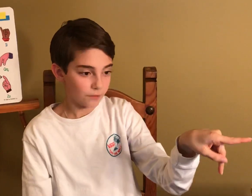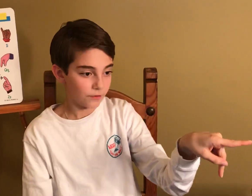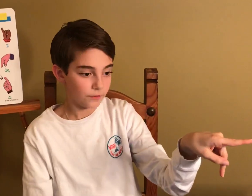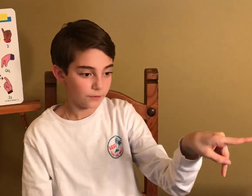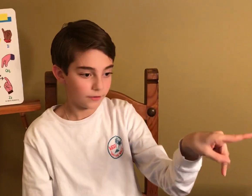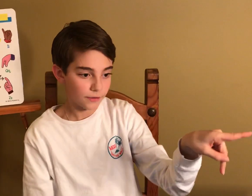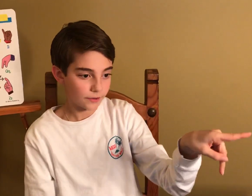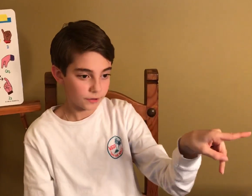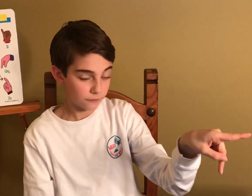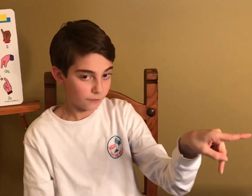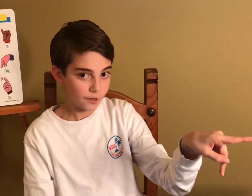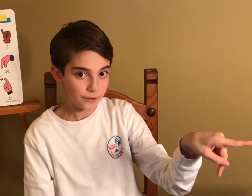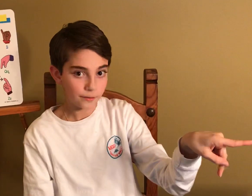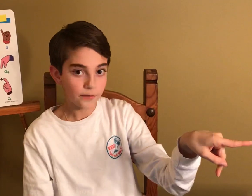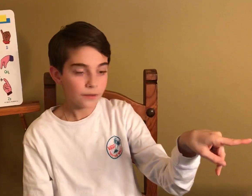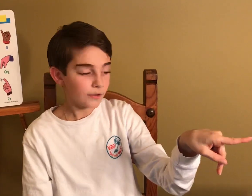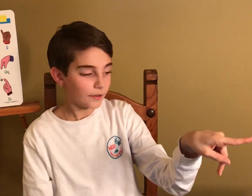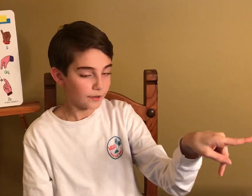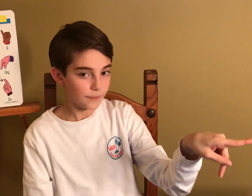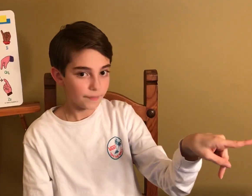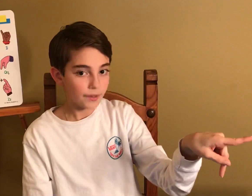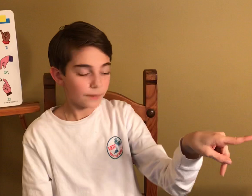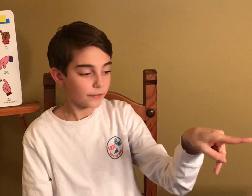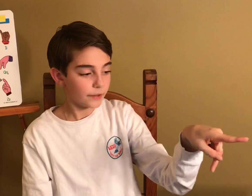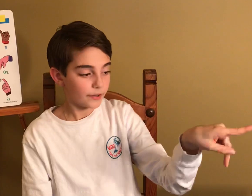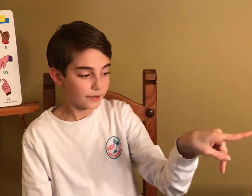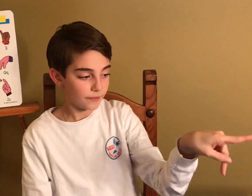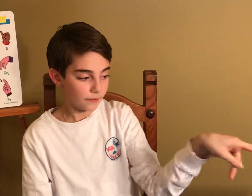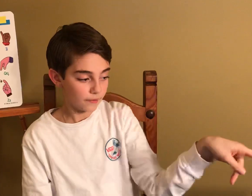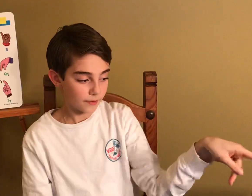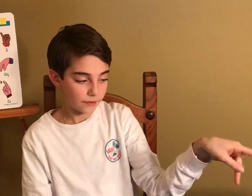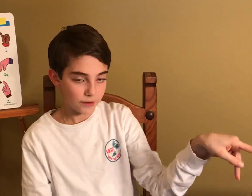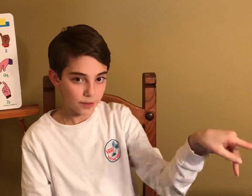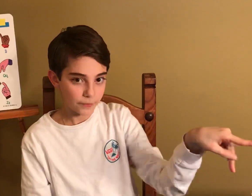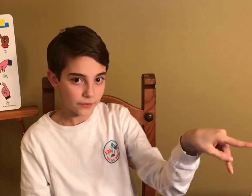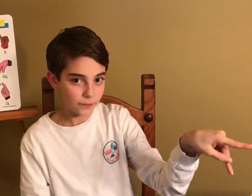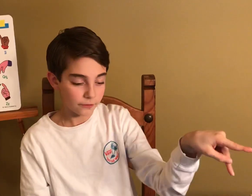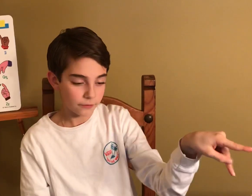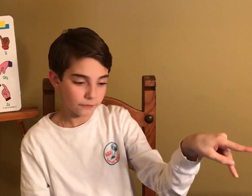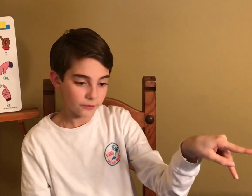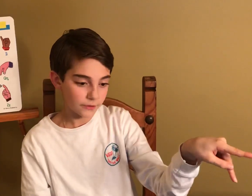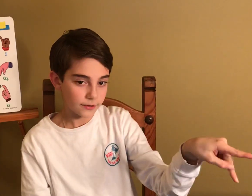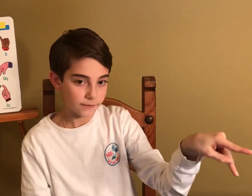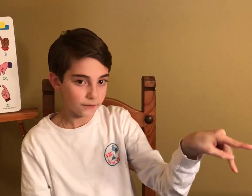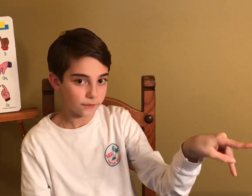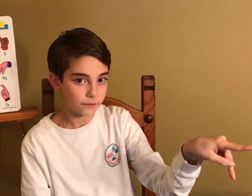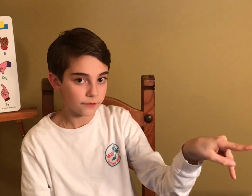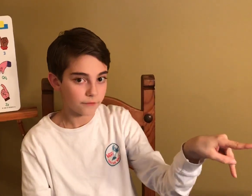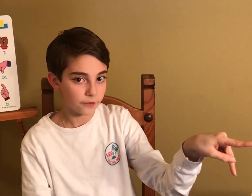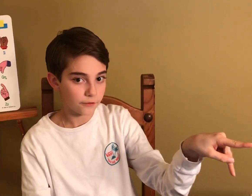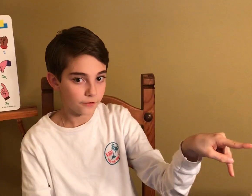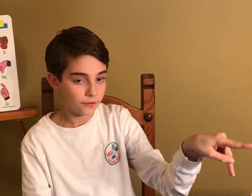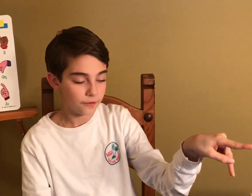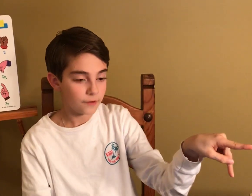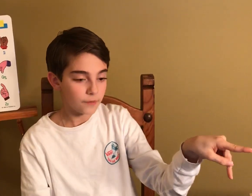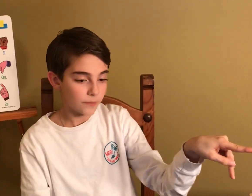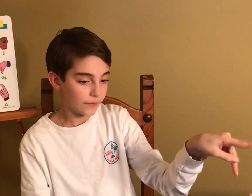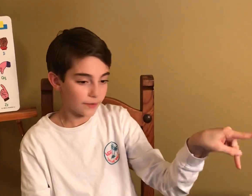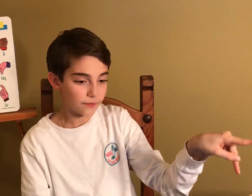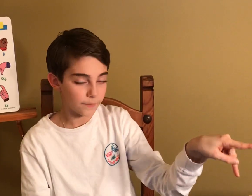been doing sign language for a while. But again, this is kind of a complicated one, so if you don't get it first, don't get frustrated, because I